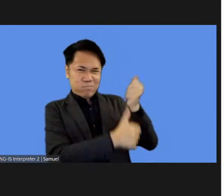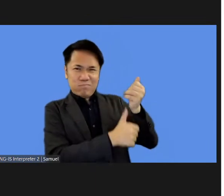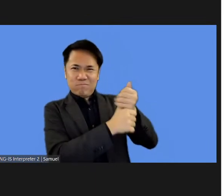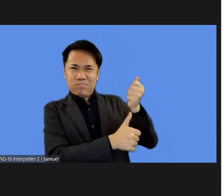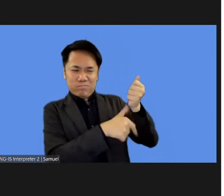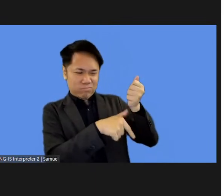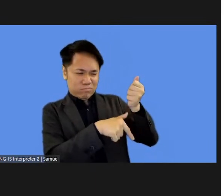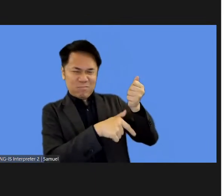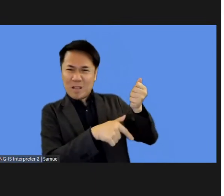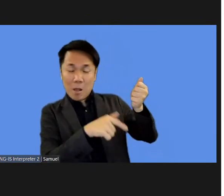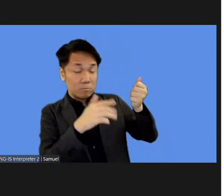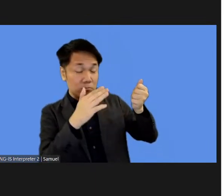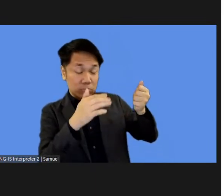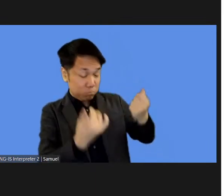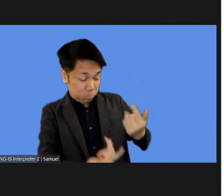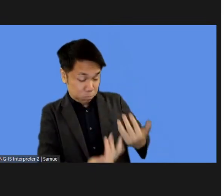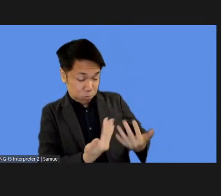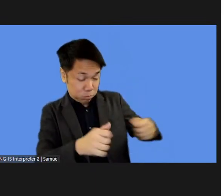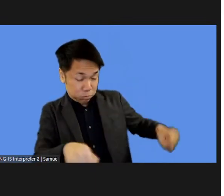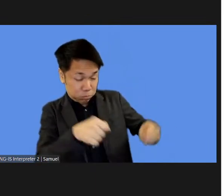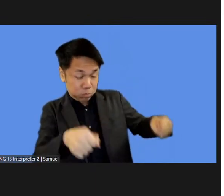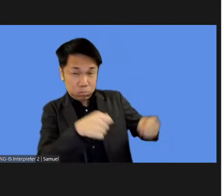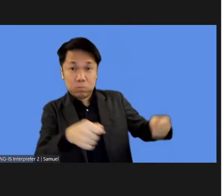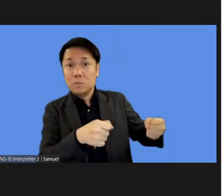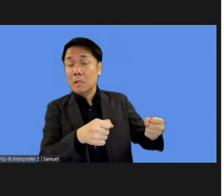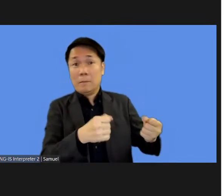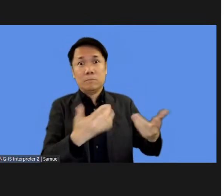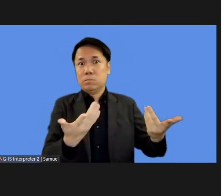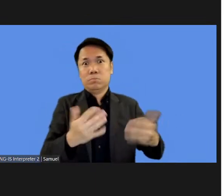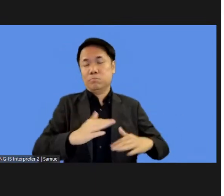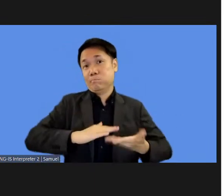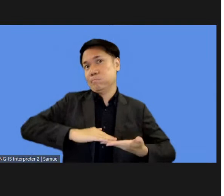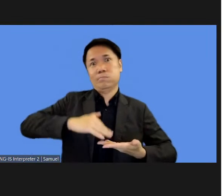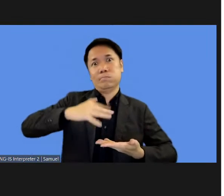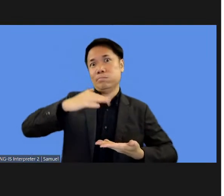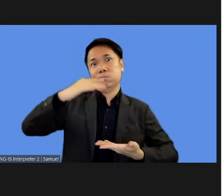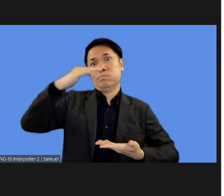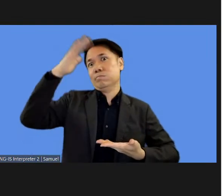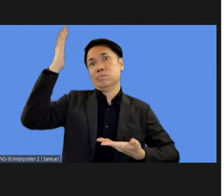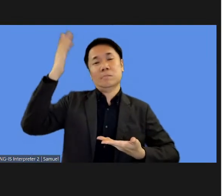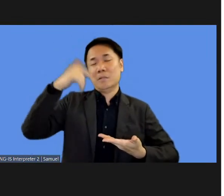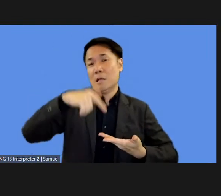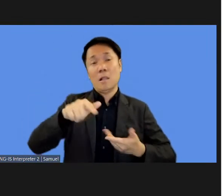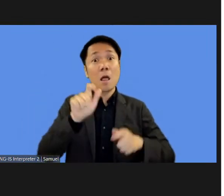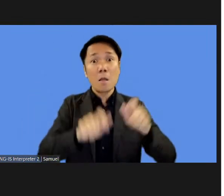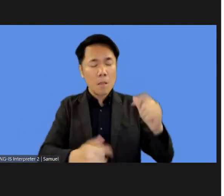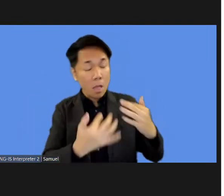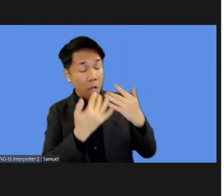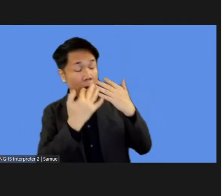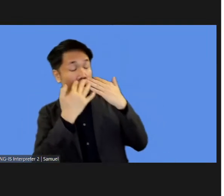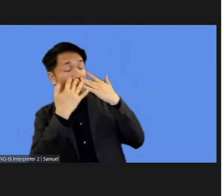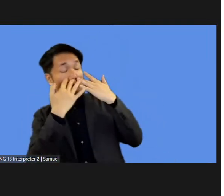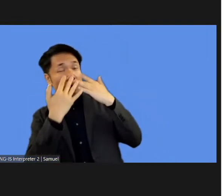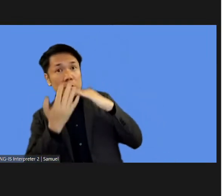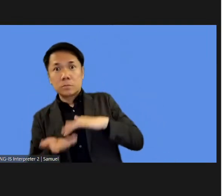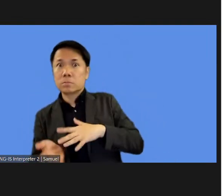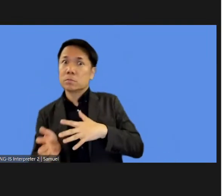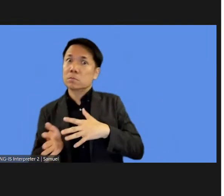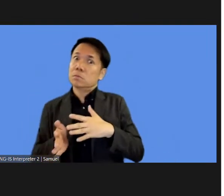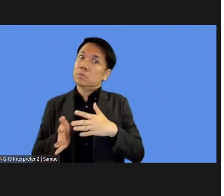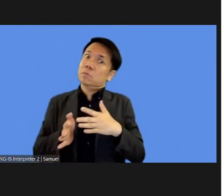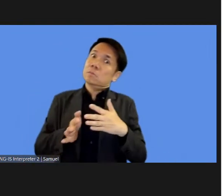cooking solutions, resulting in over 600,000 premature deaths every year, mainly